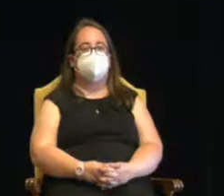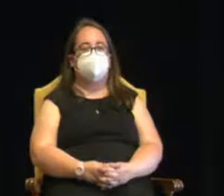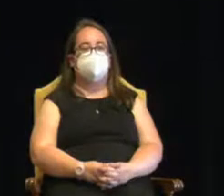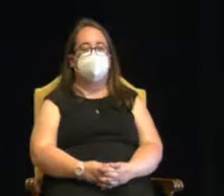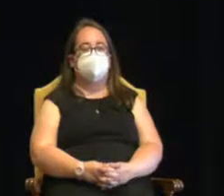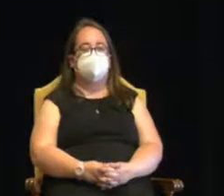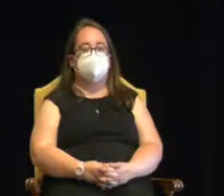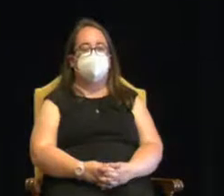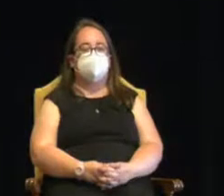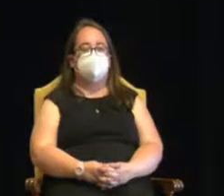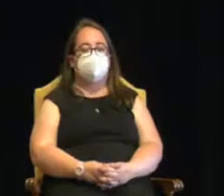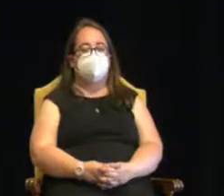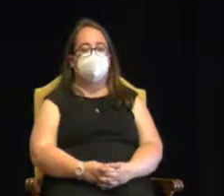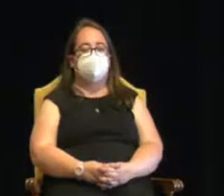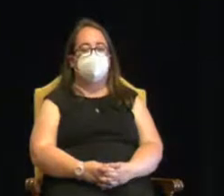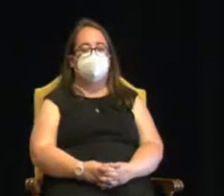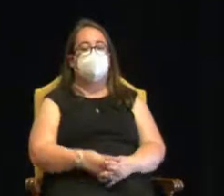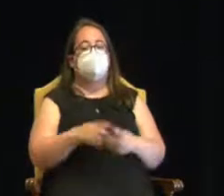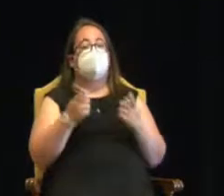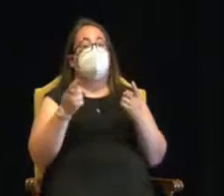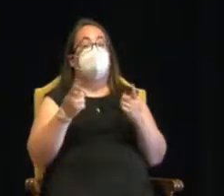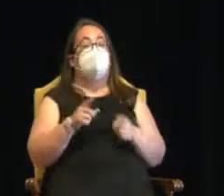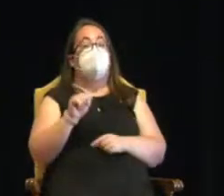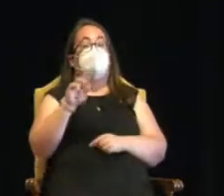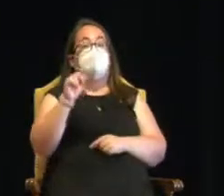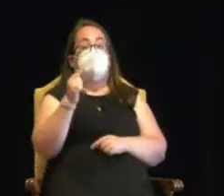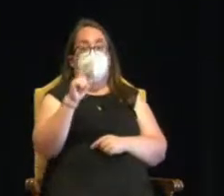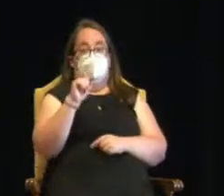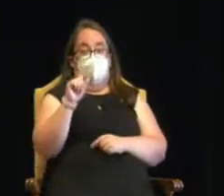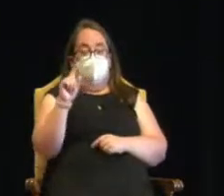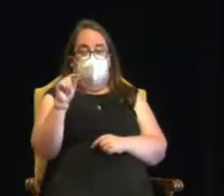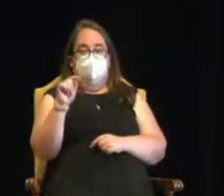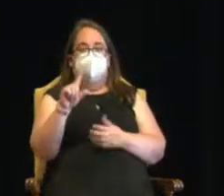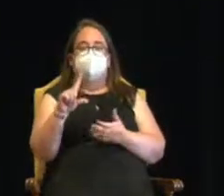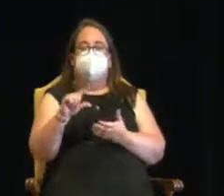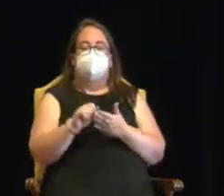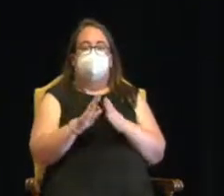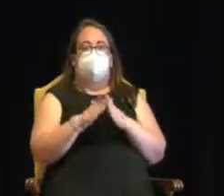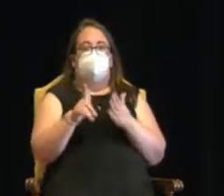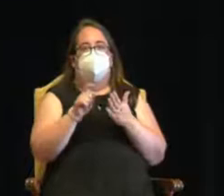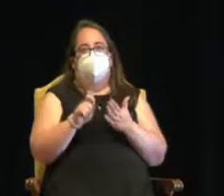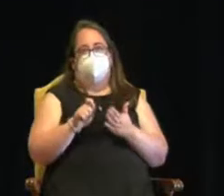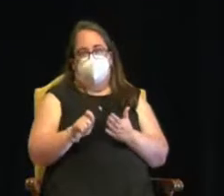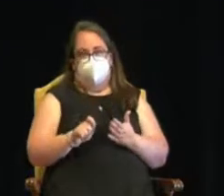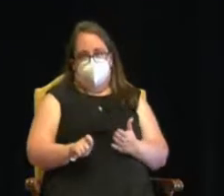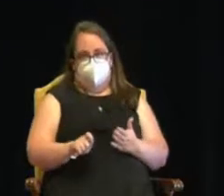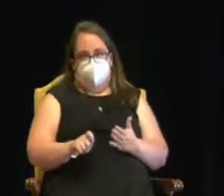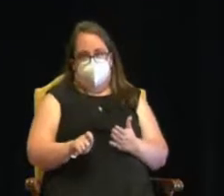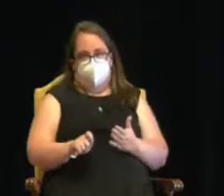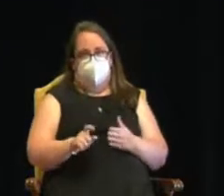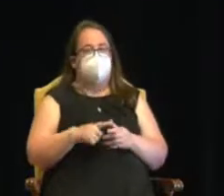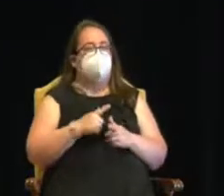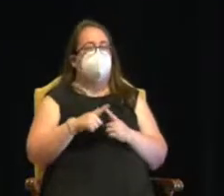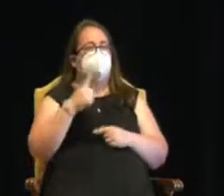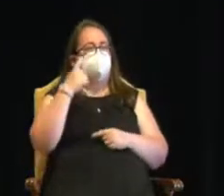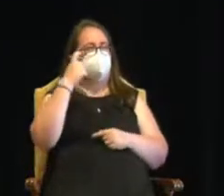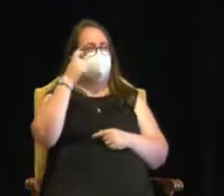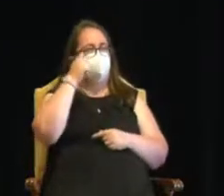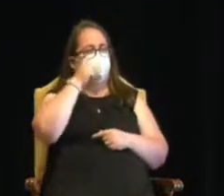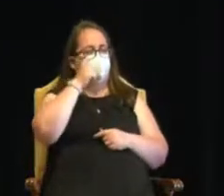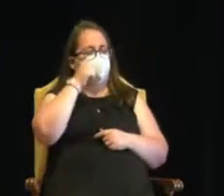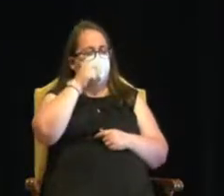Then in August of 2020, I published a book of essays. And then Dream Girl came out